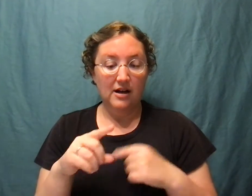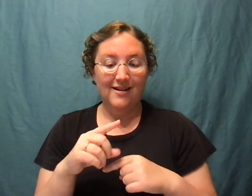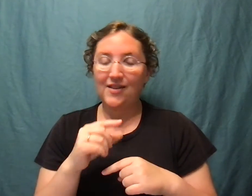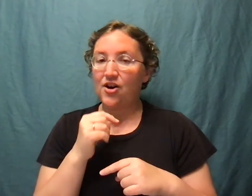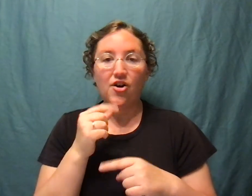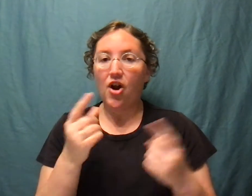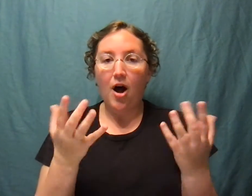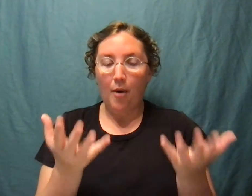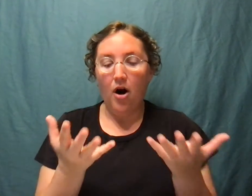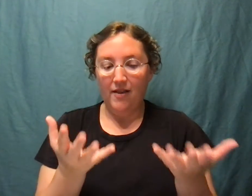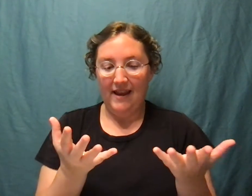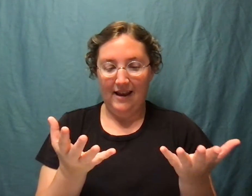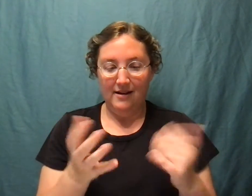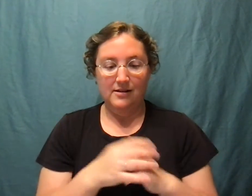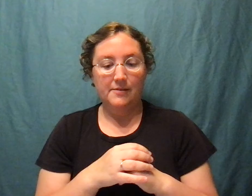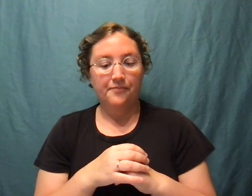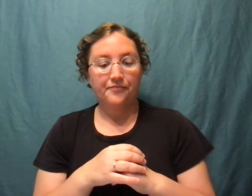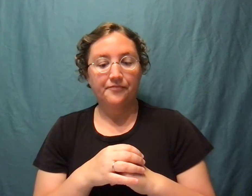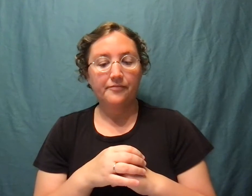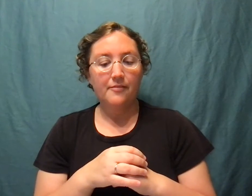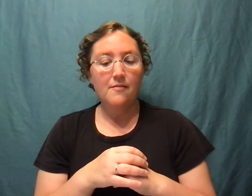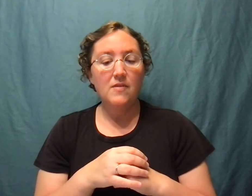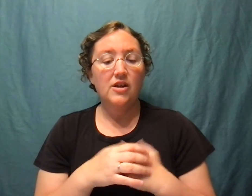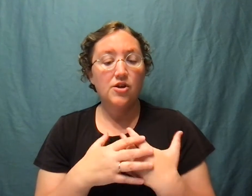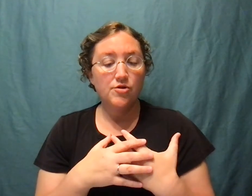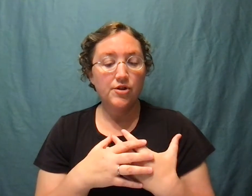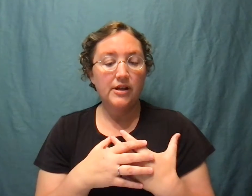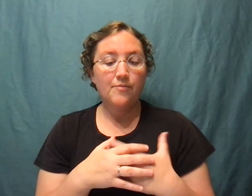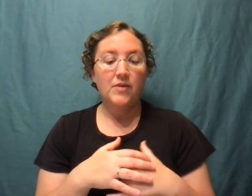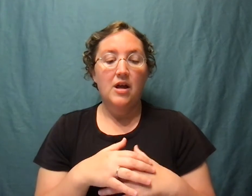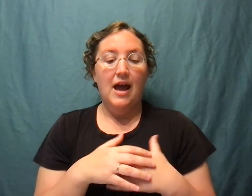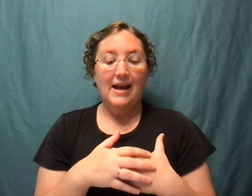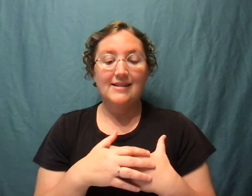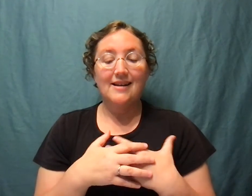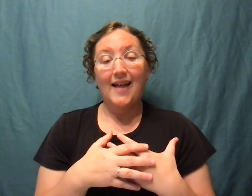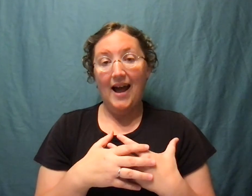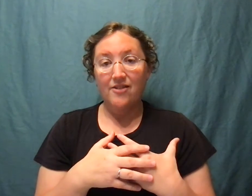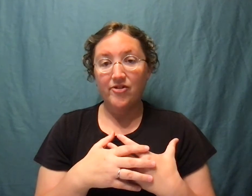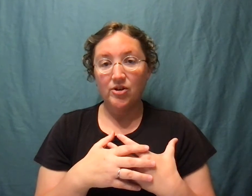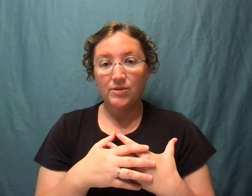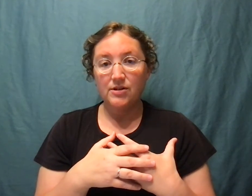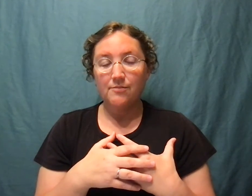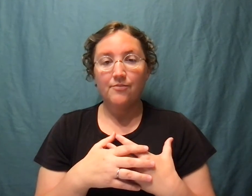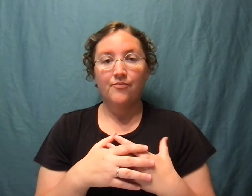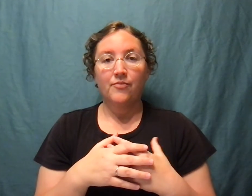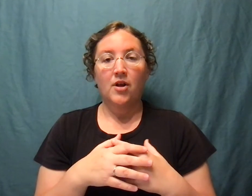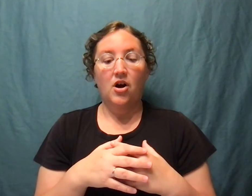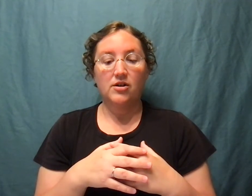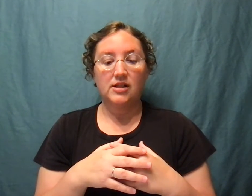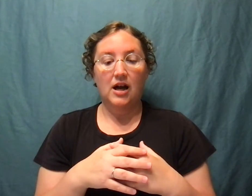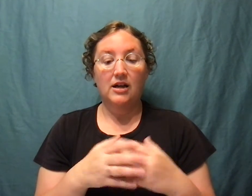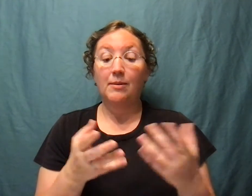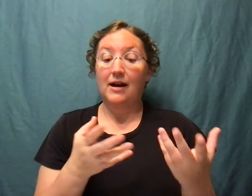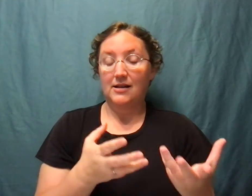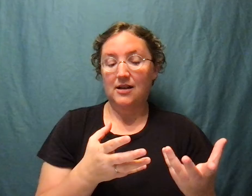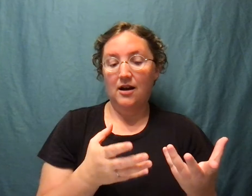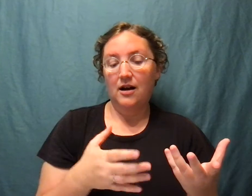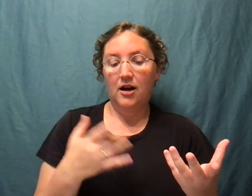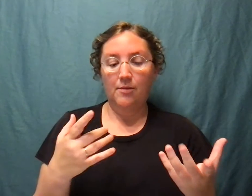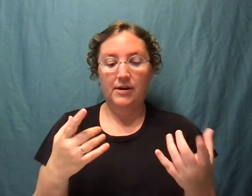that are not on the hands. Usually, ASL adverbs are signed by a sign accompanied